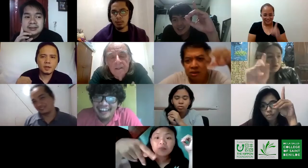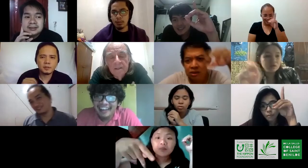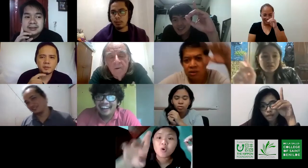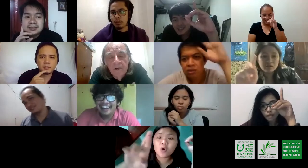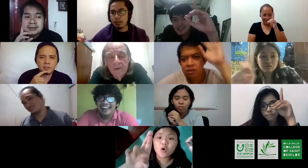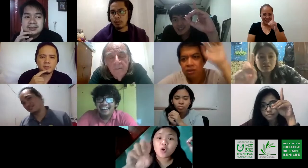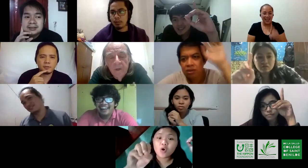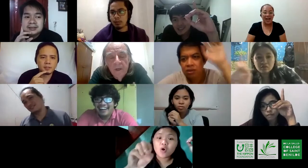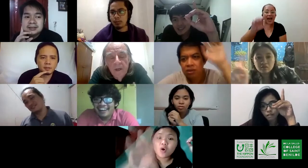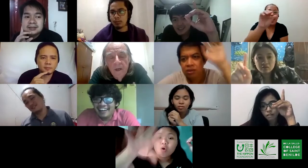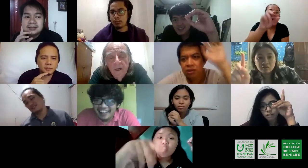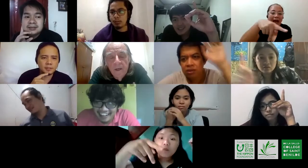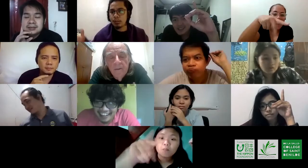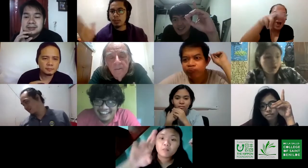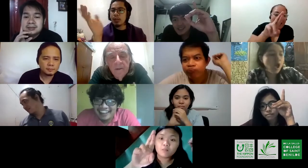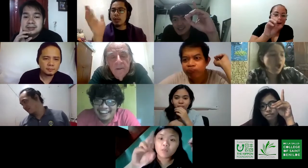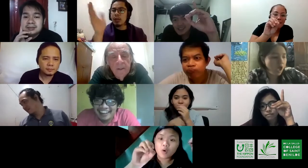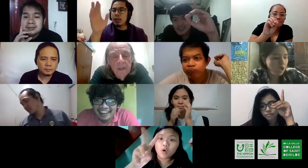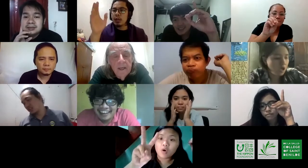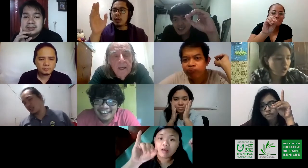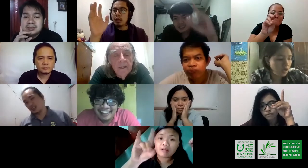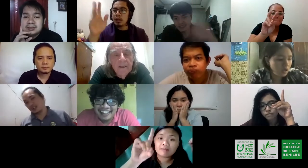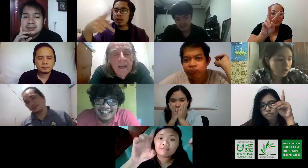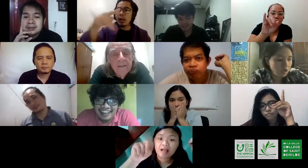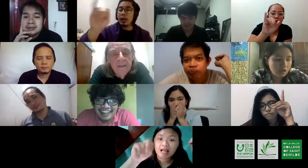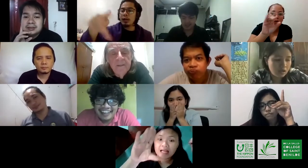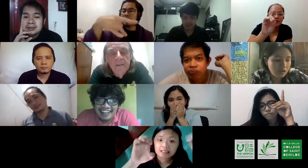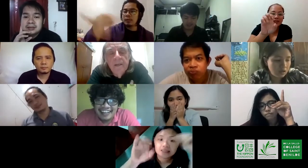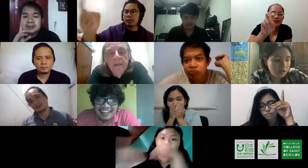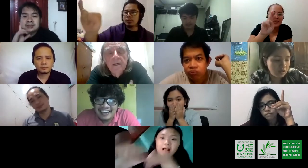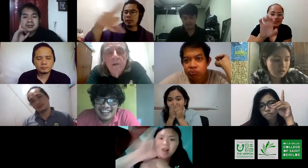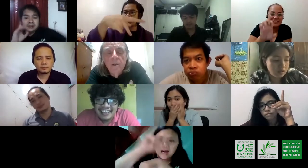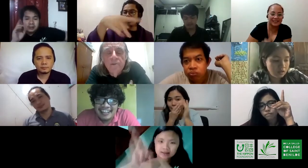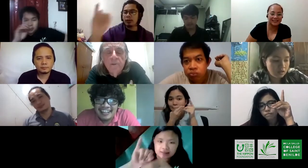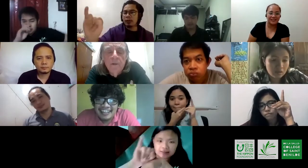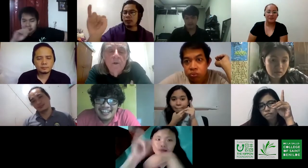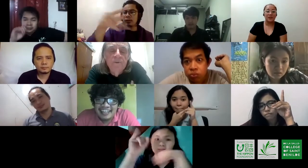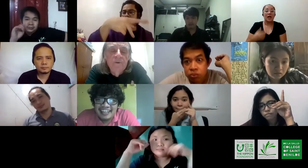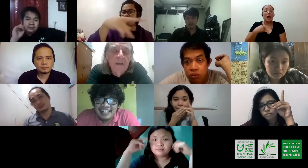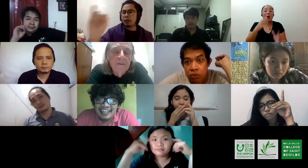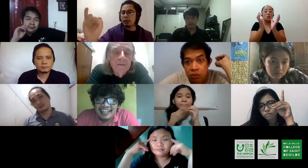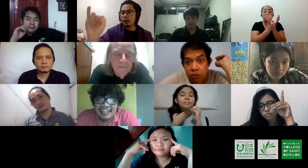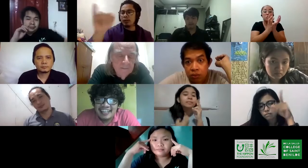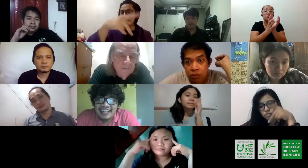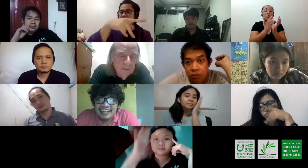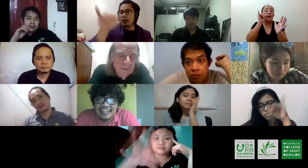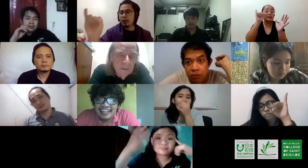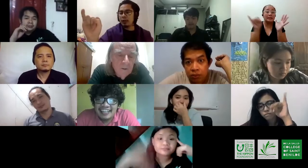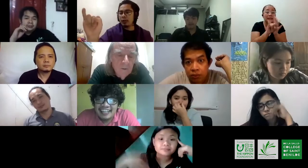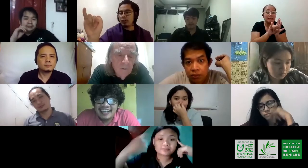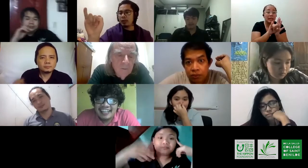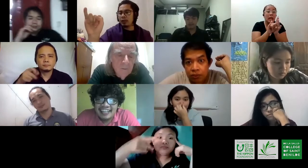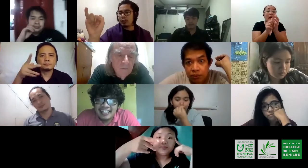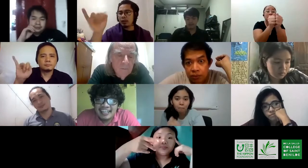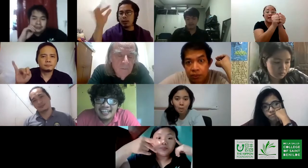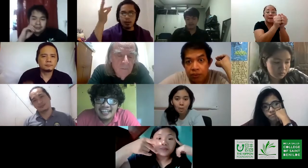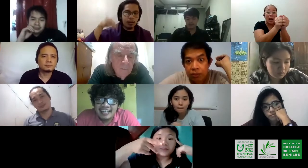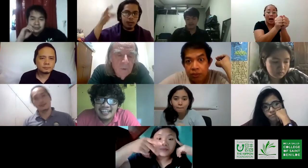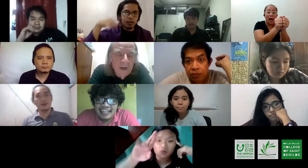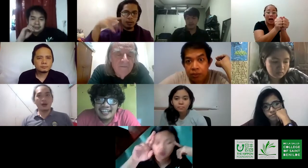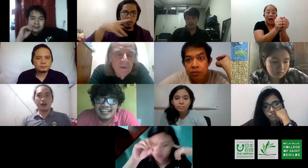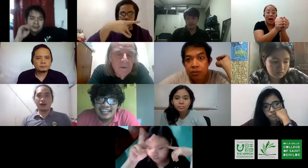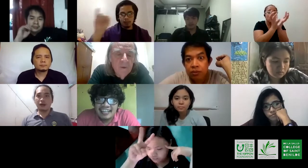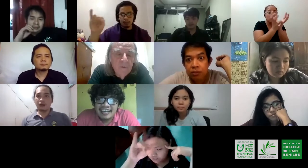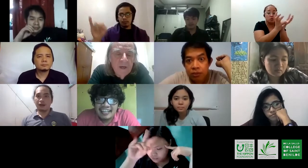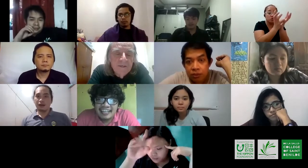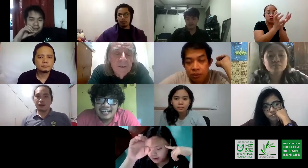So the answer So is D. We're saying D. a community and an identity and a culture go together. So you